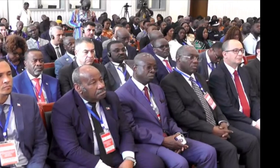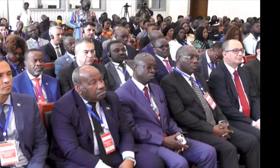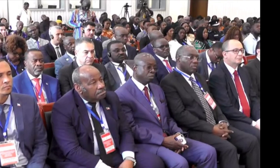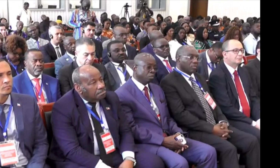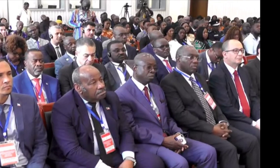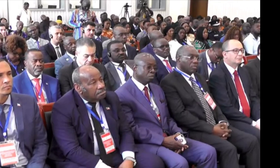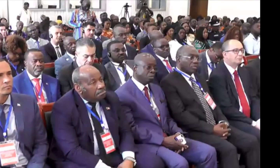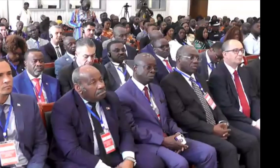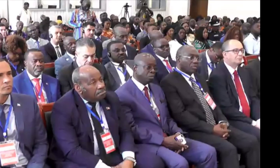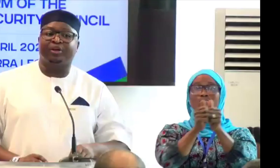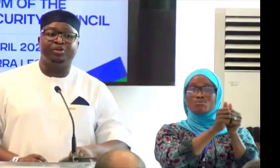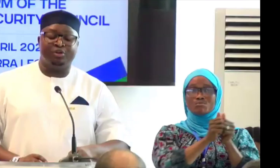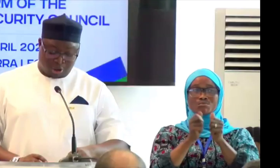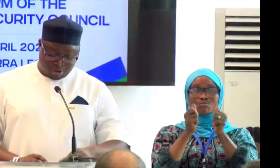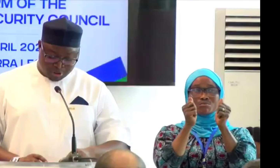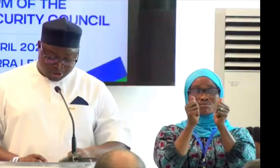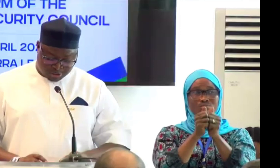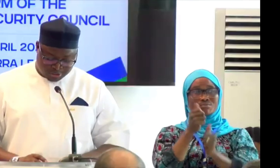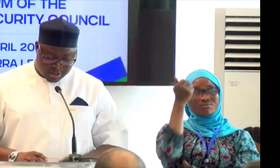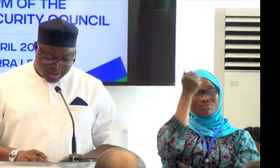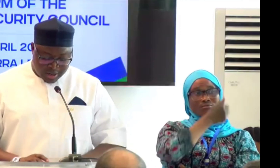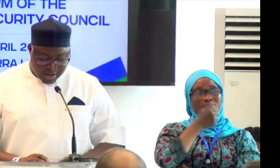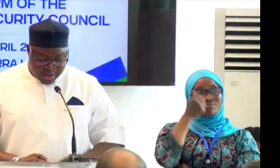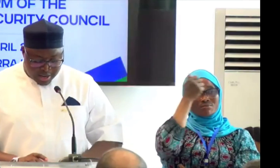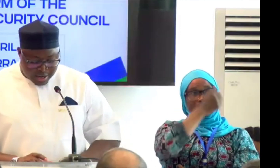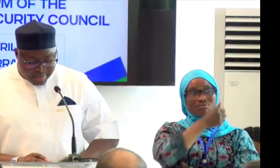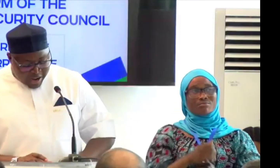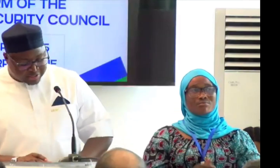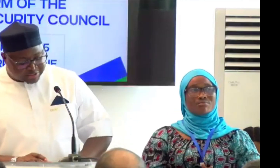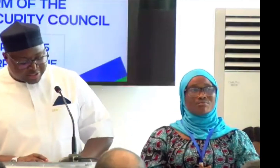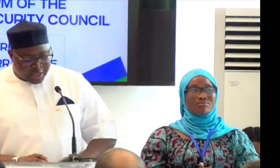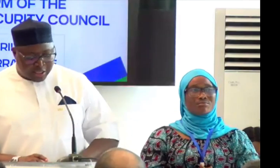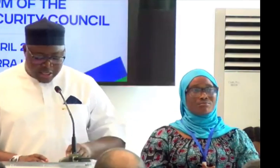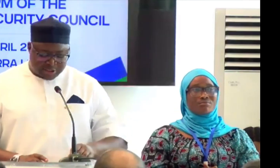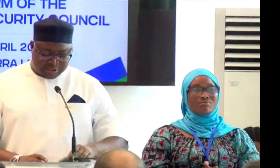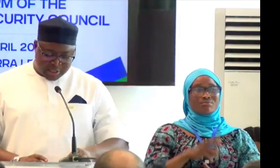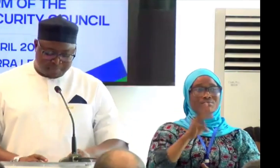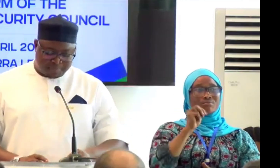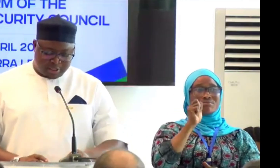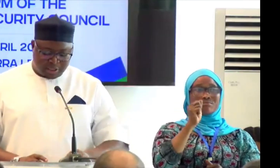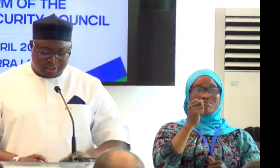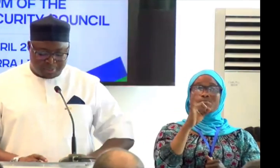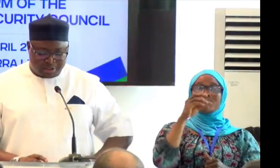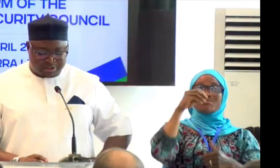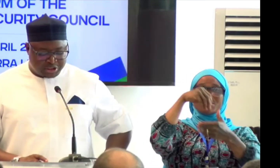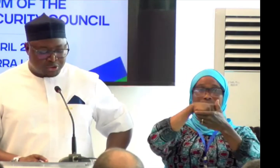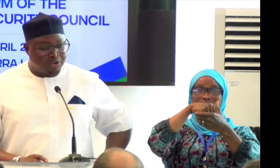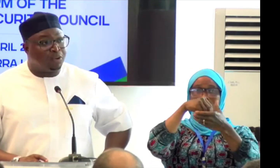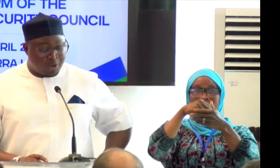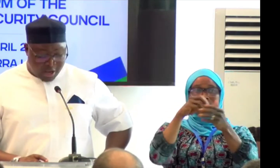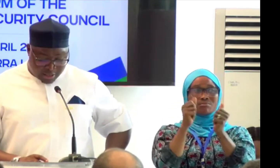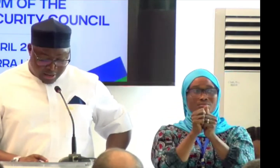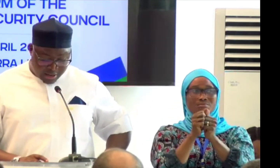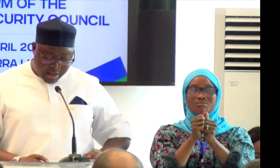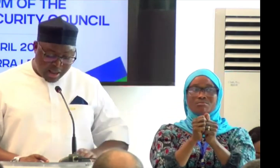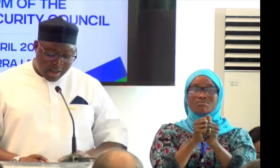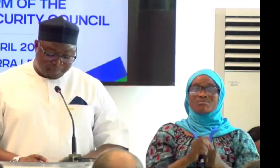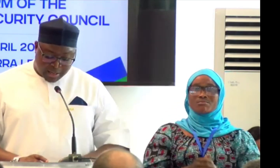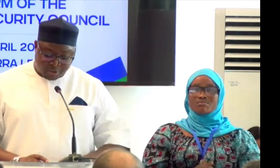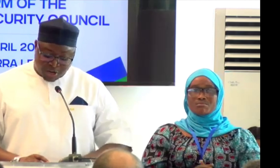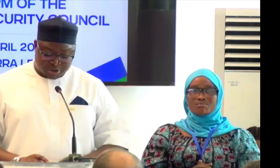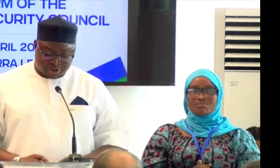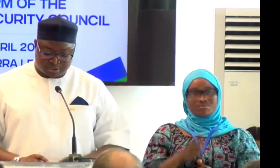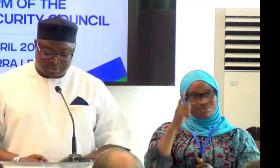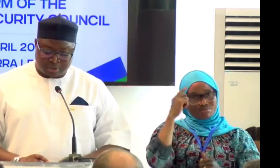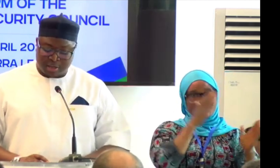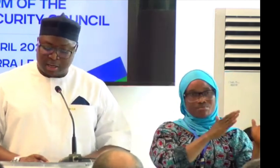in collaboration with the African Union Commission, marks a key step in the implementation of the Oyala Plan